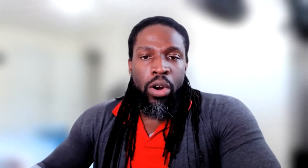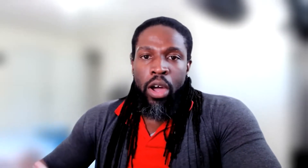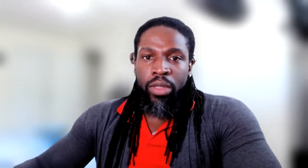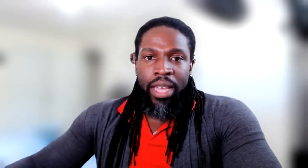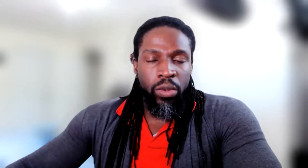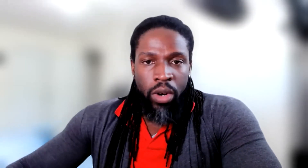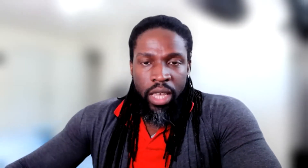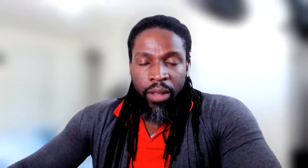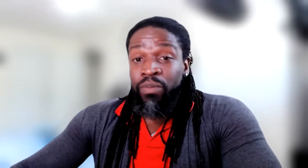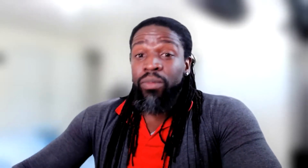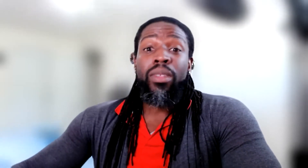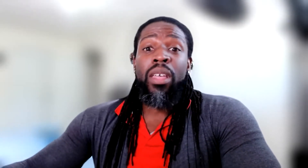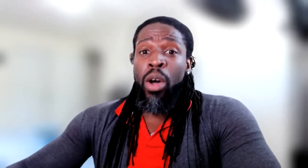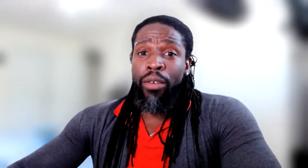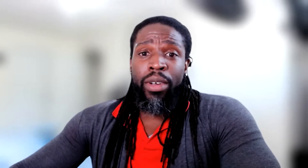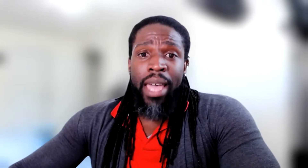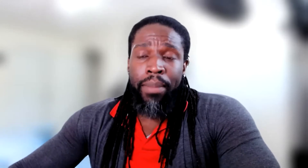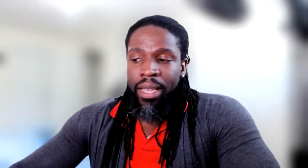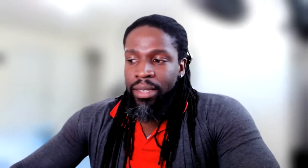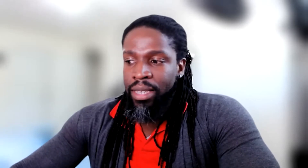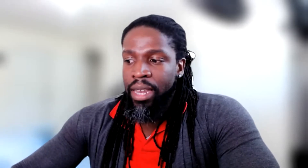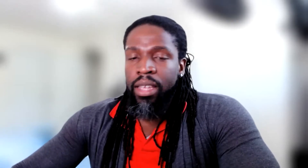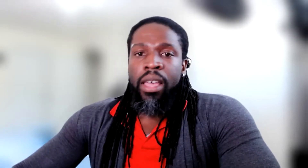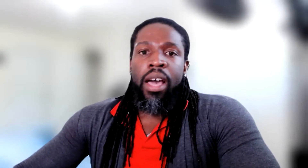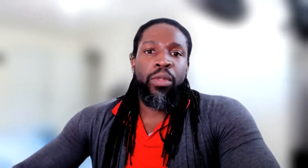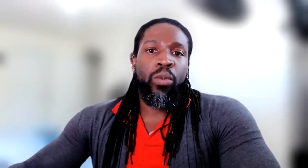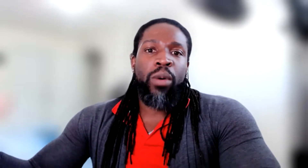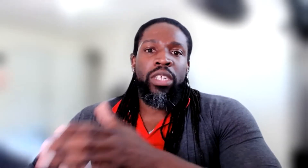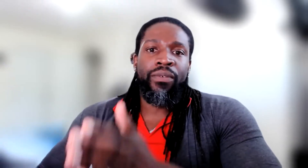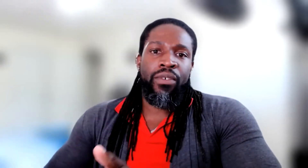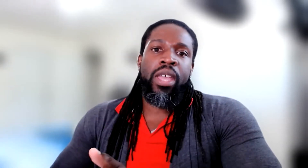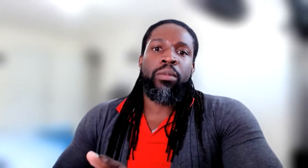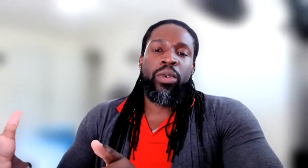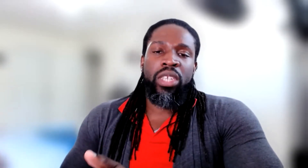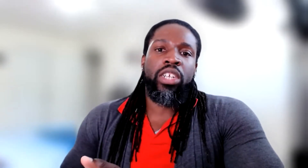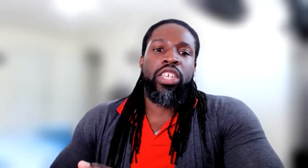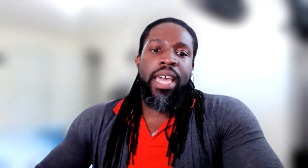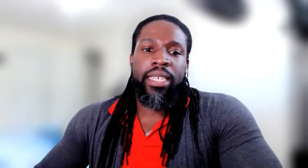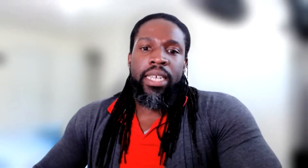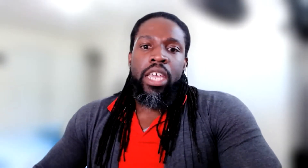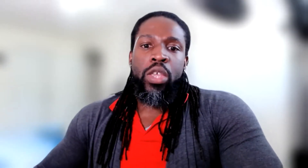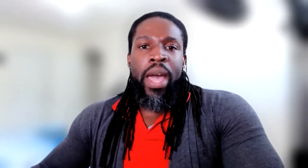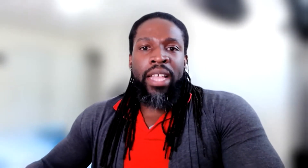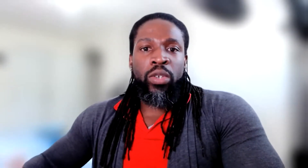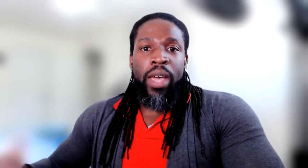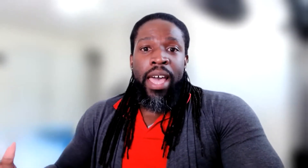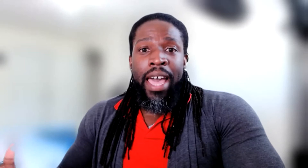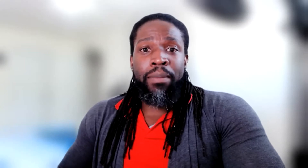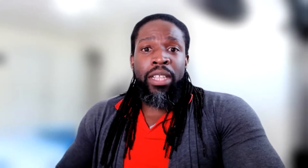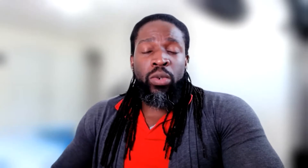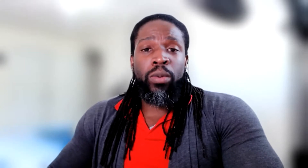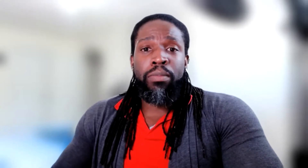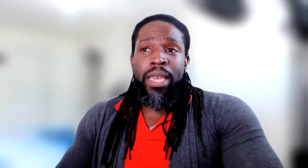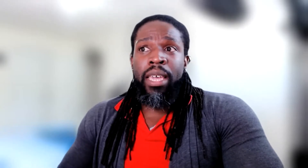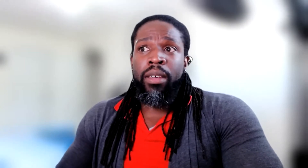transmitted or how that's working. However, that being said, the way it was framed was such that you had to